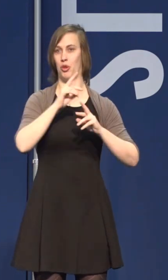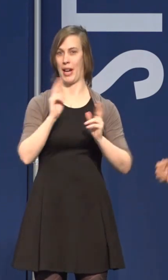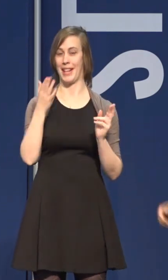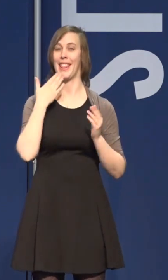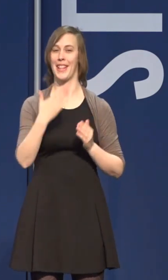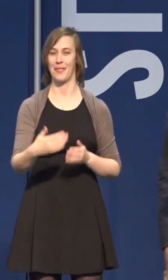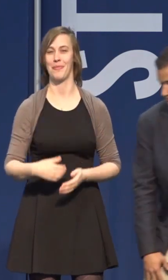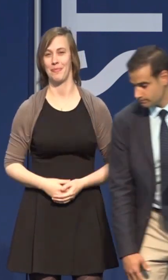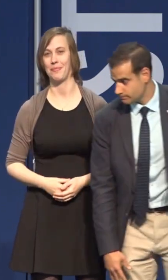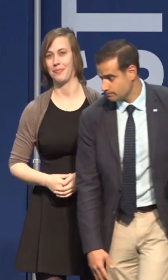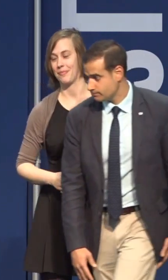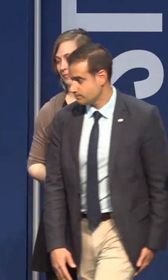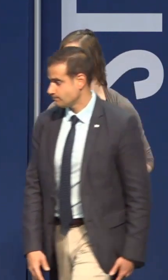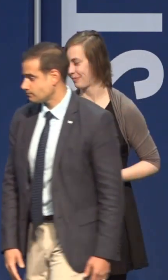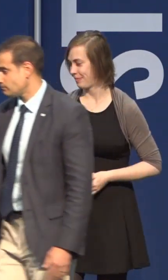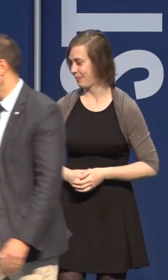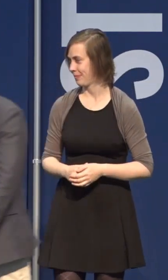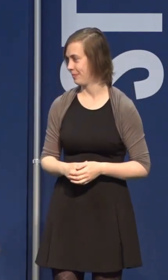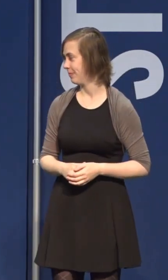best.